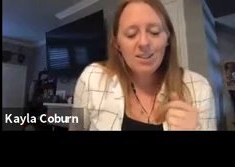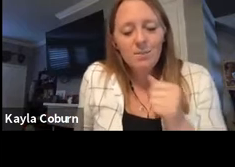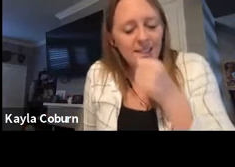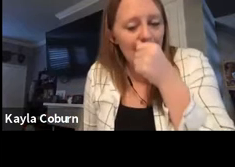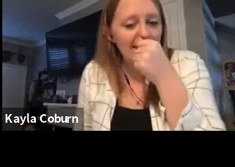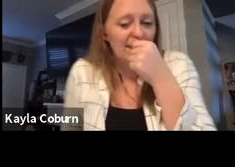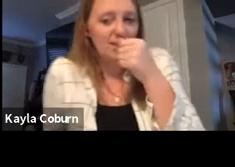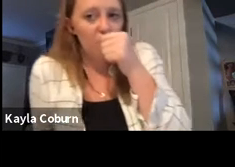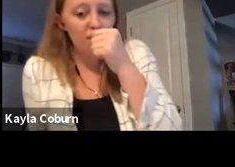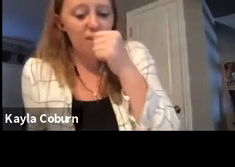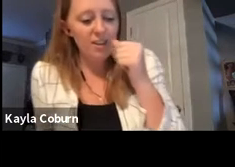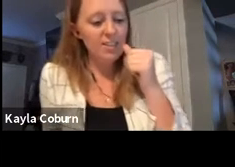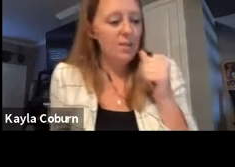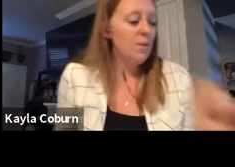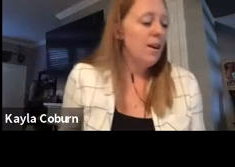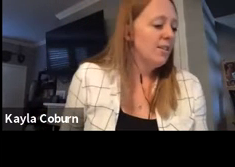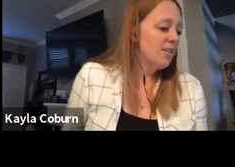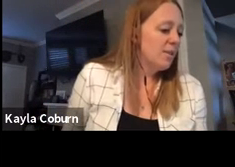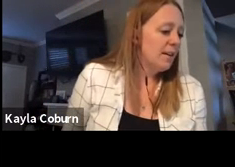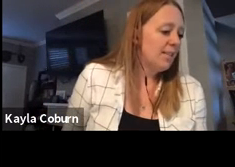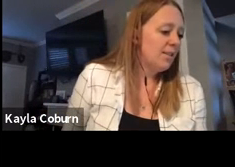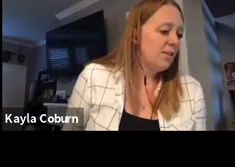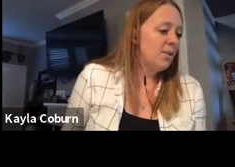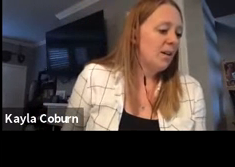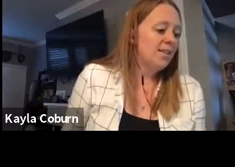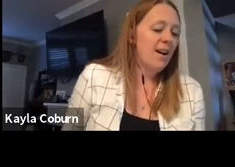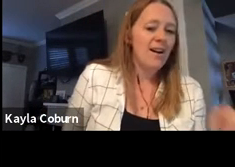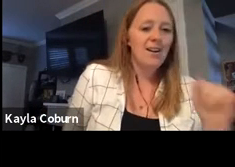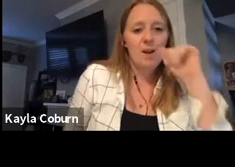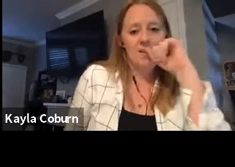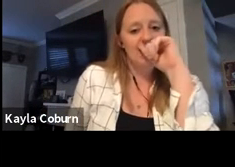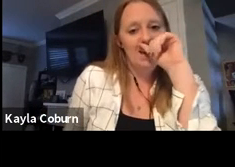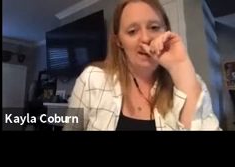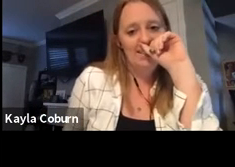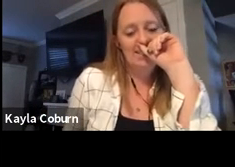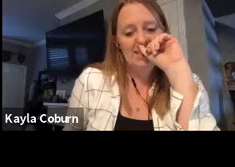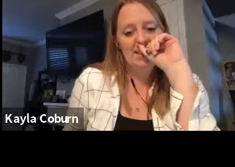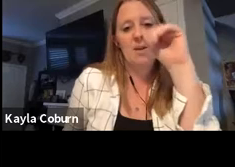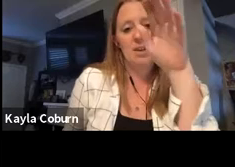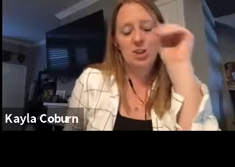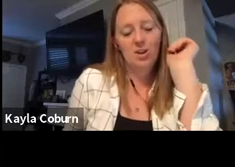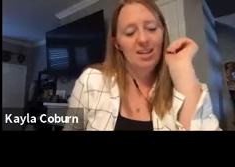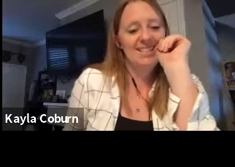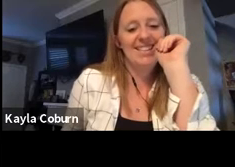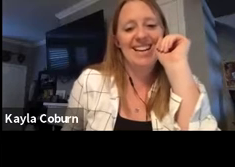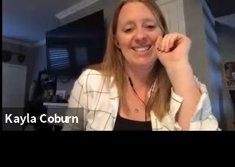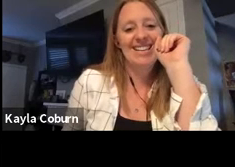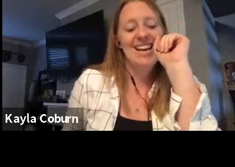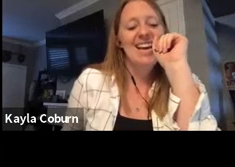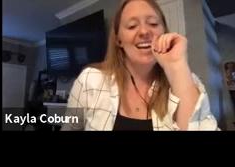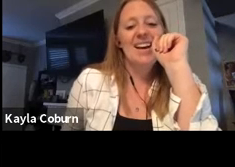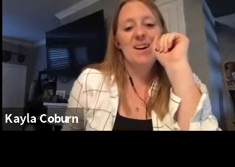these are some signs. So first, we are just going to talk about these signs, or I'm going to show you these